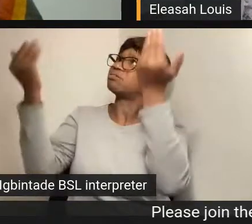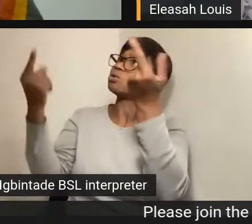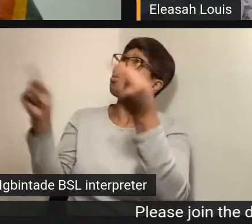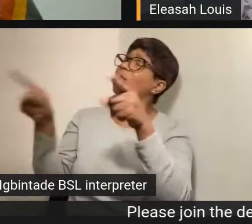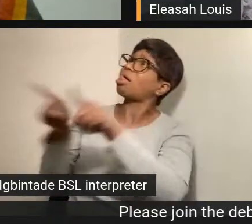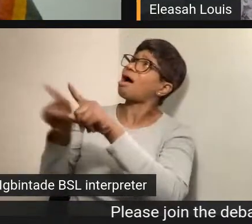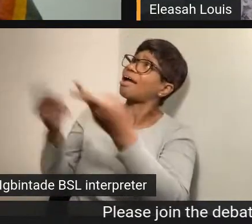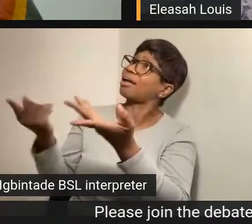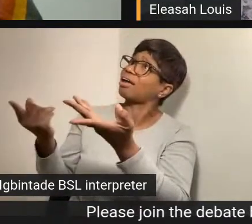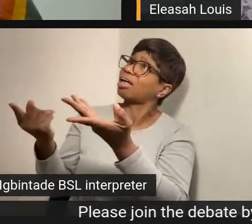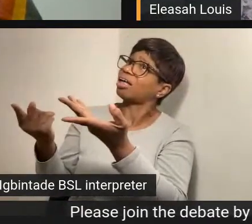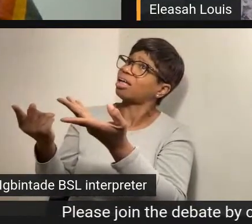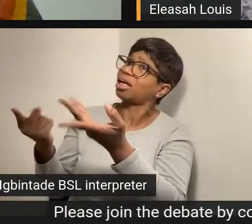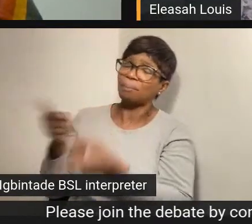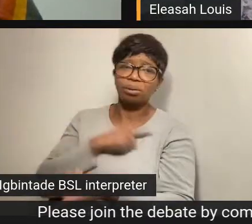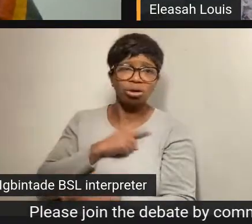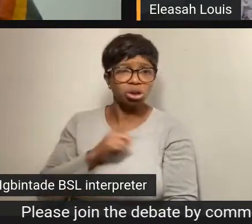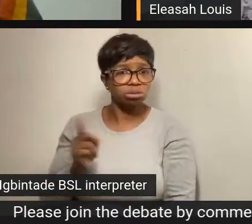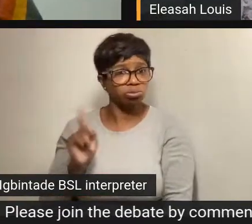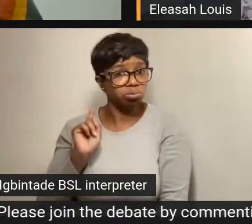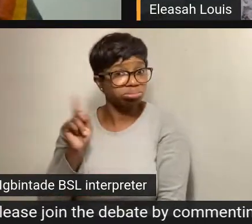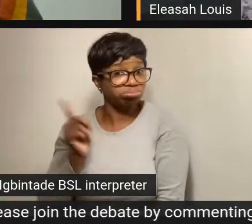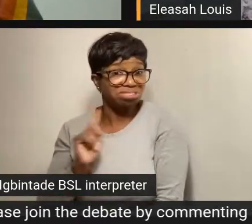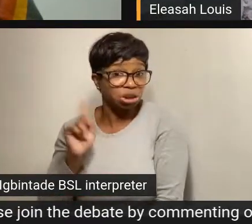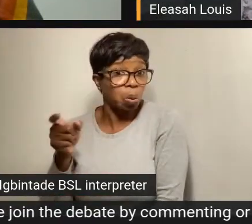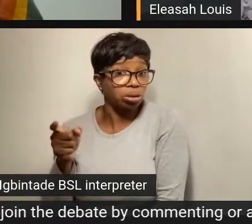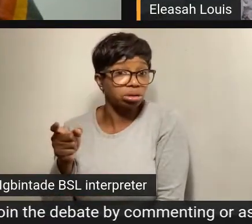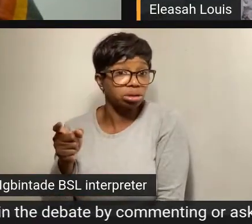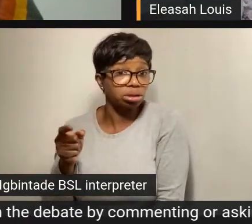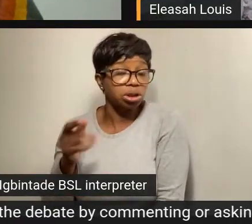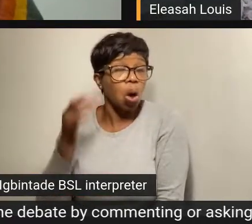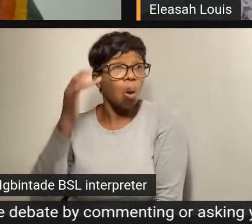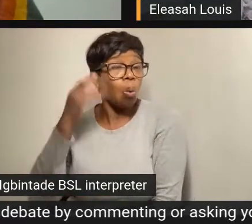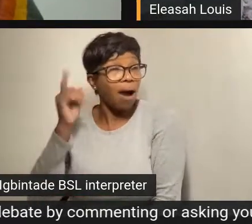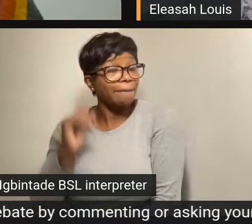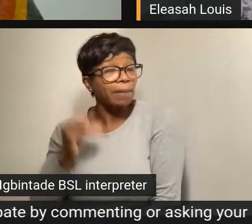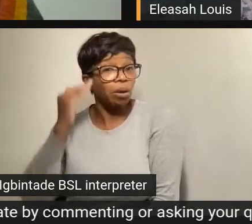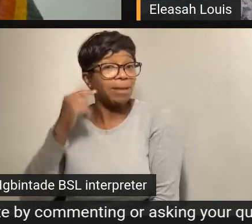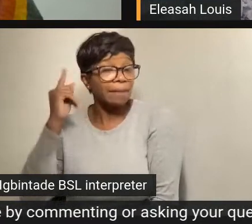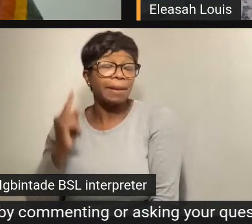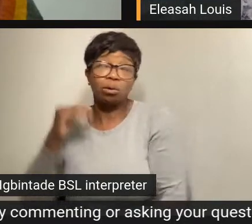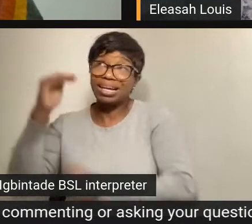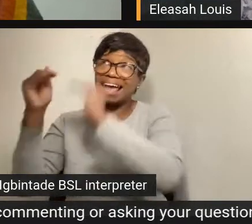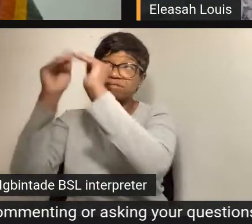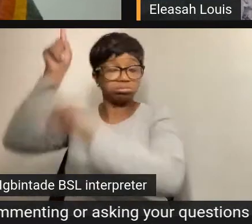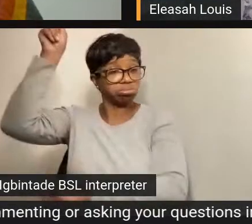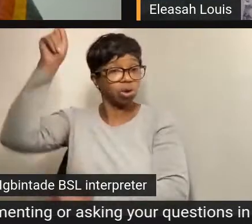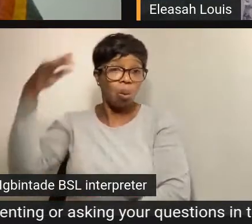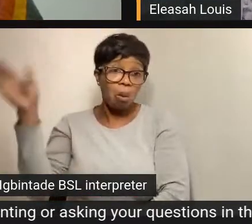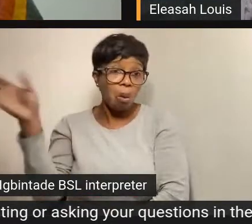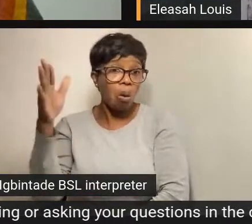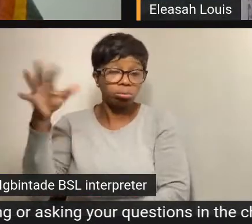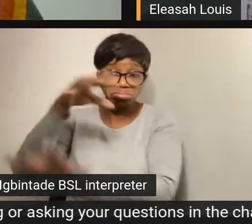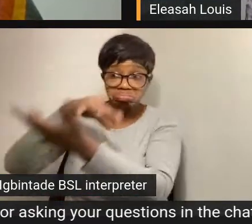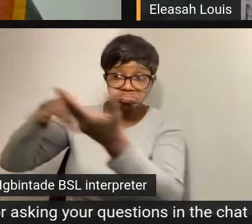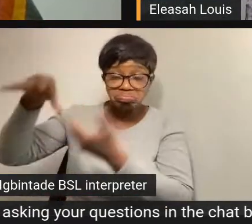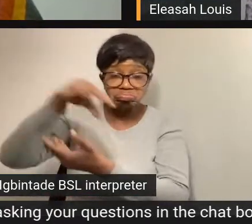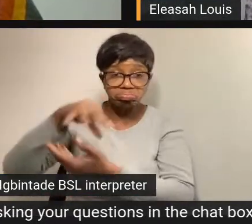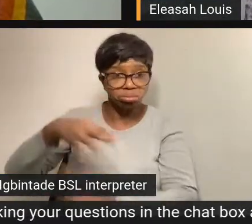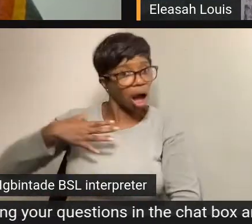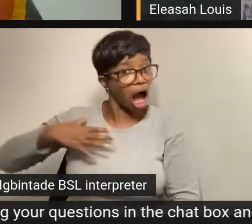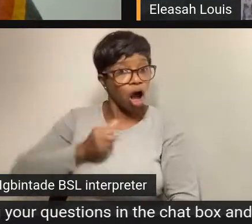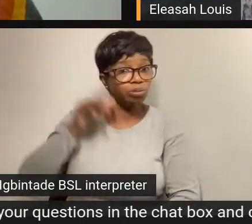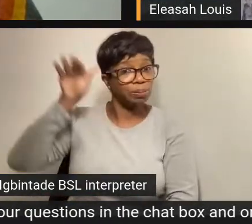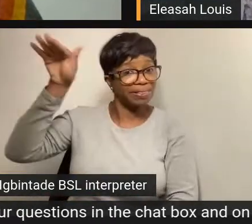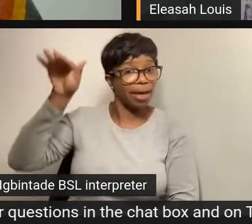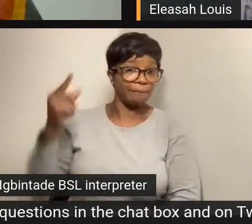Because, guess what? There'll be white people in heaven, there'll be Black people in heaven. I certainly hope that I'll be there,